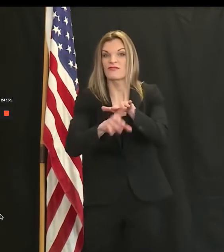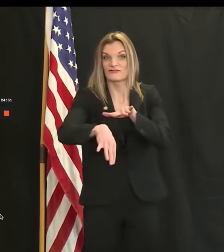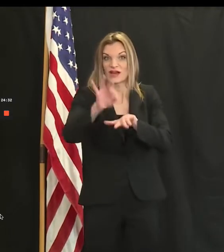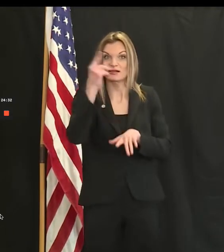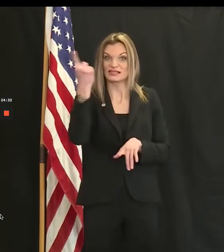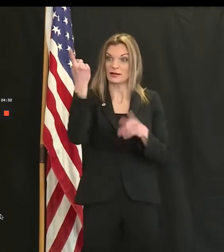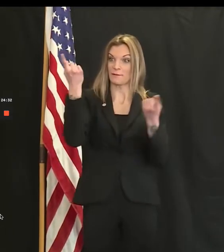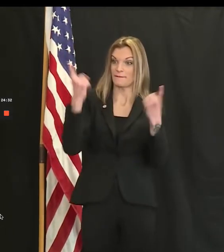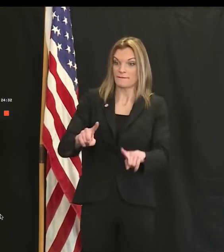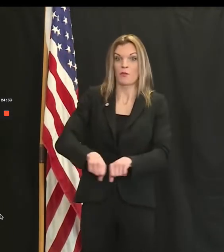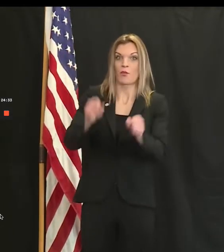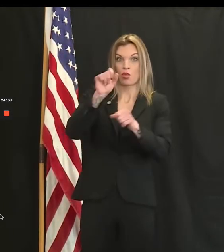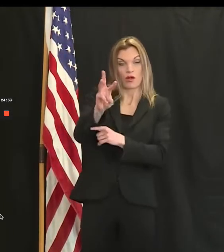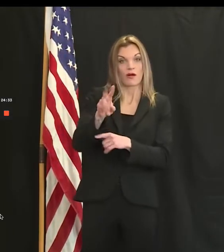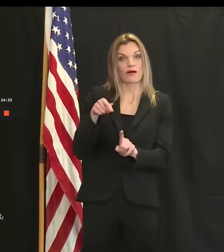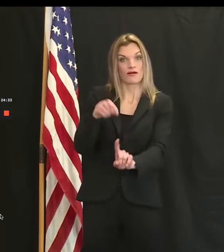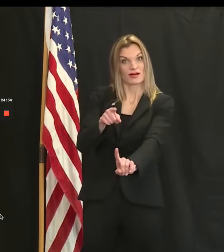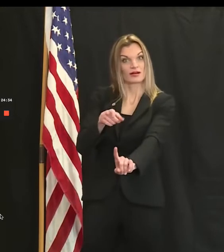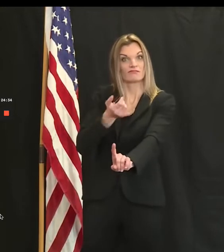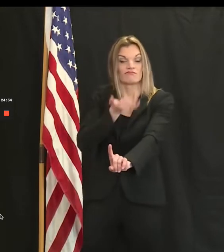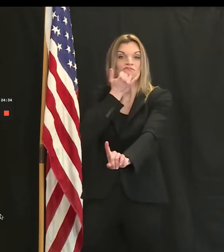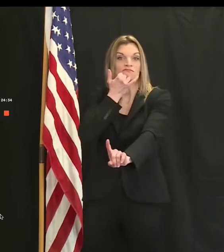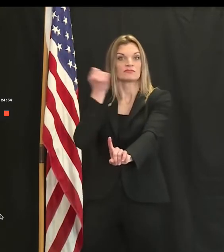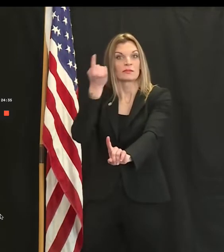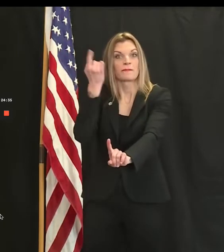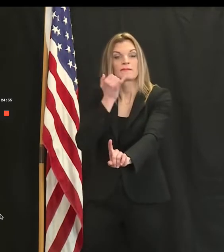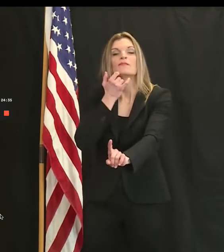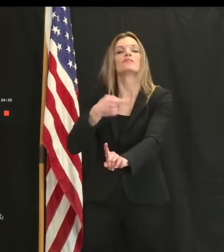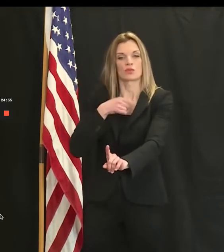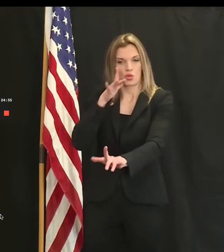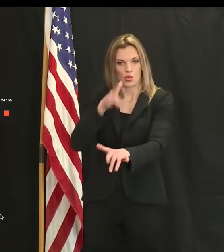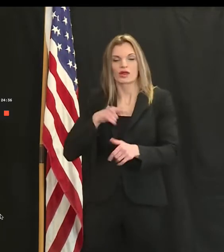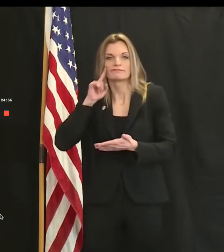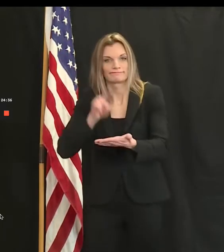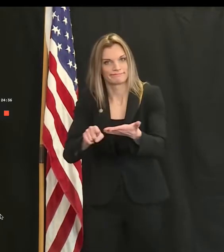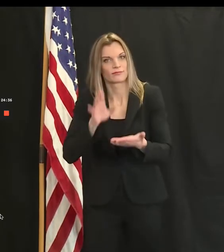surely go where the evidence will lead.